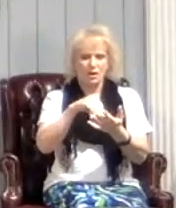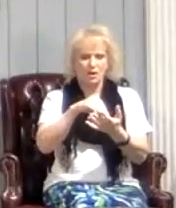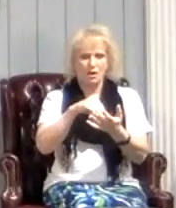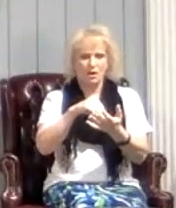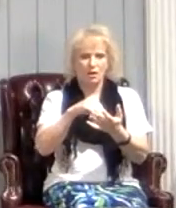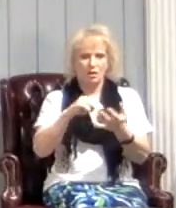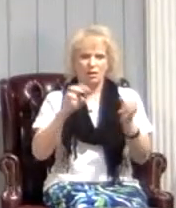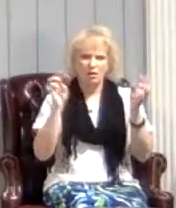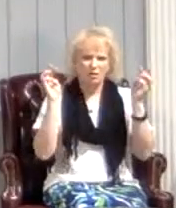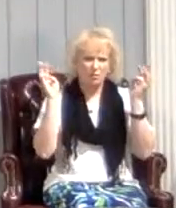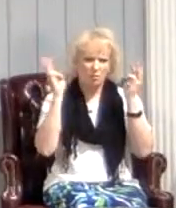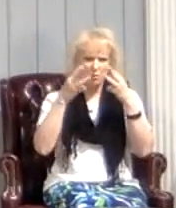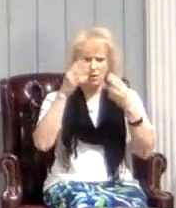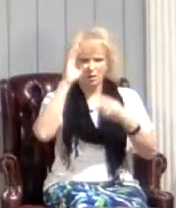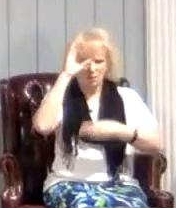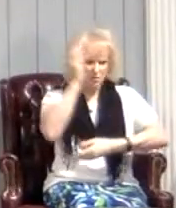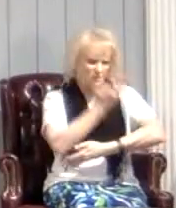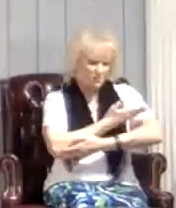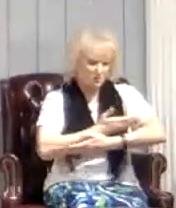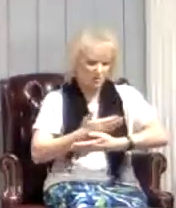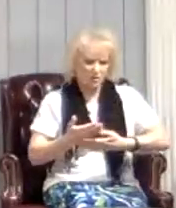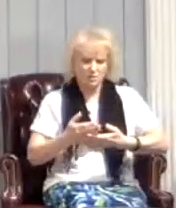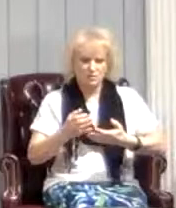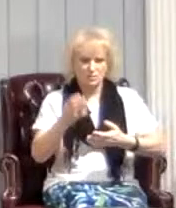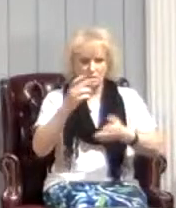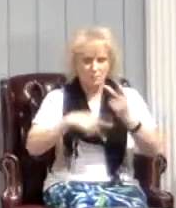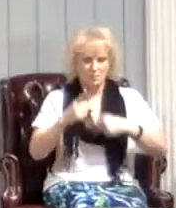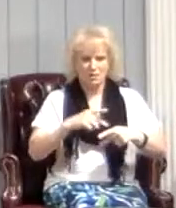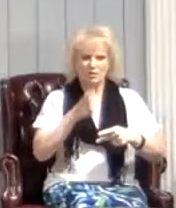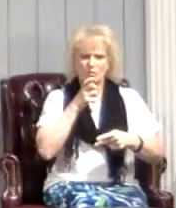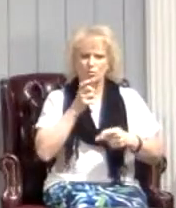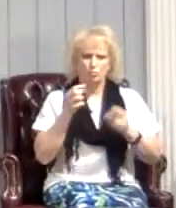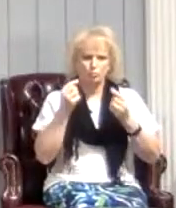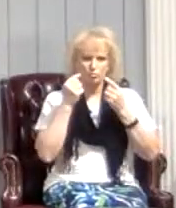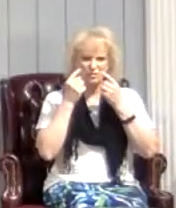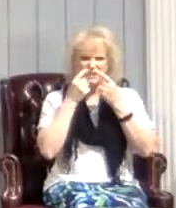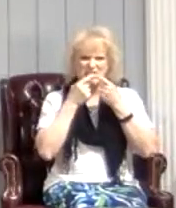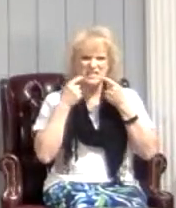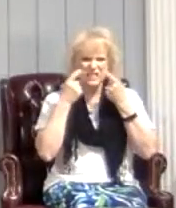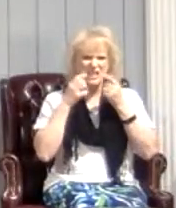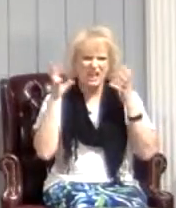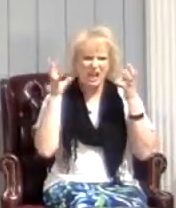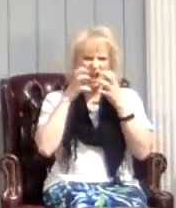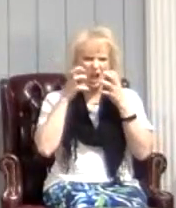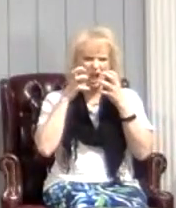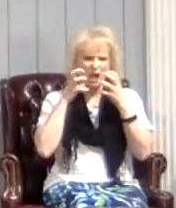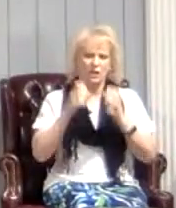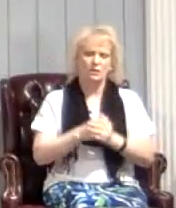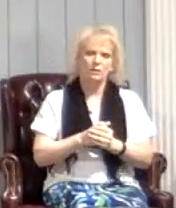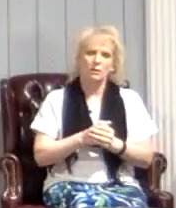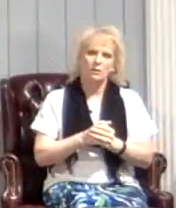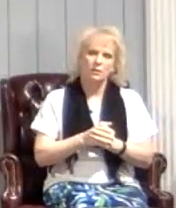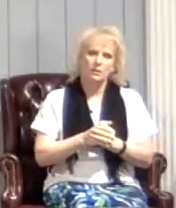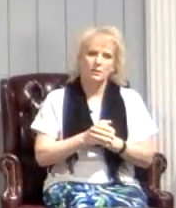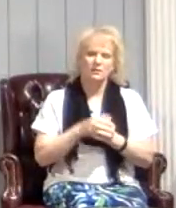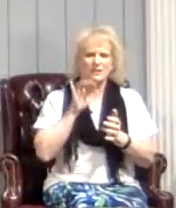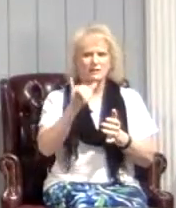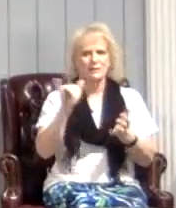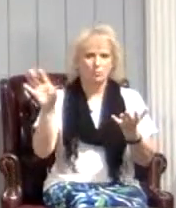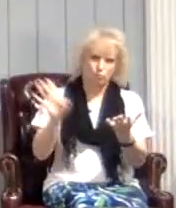surrounded with the sons of men whose teeth are like spears and arrows. He's still bringing glory to God.